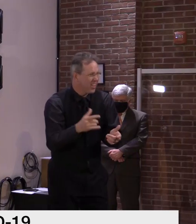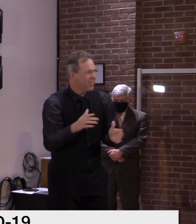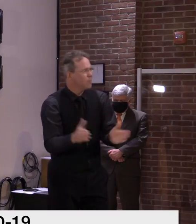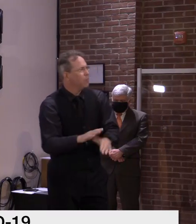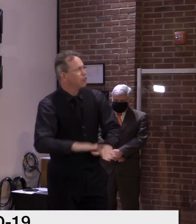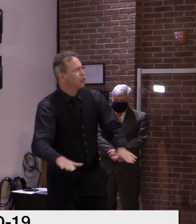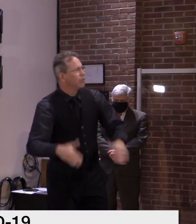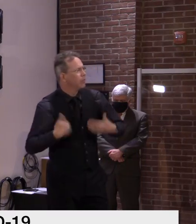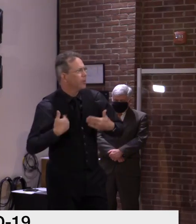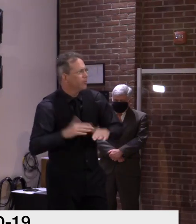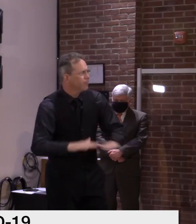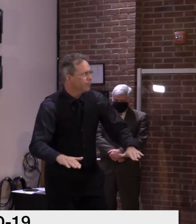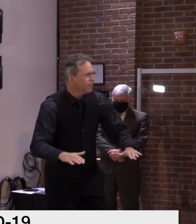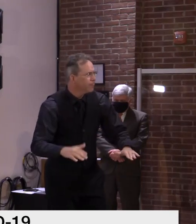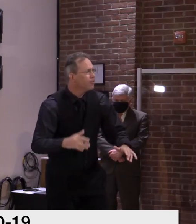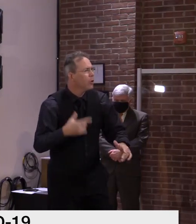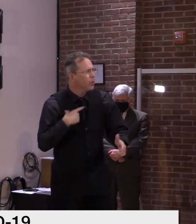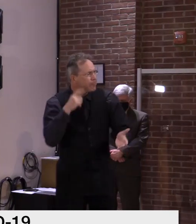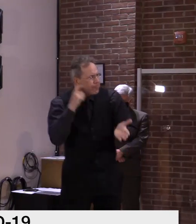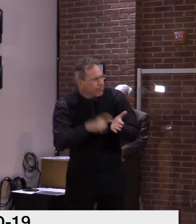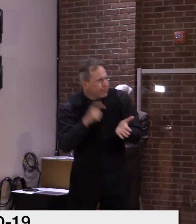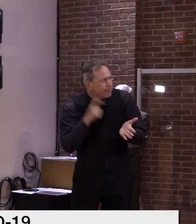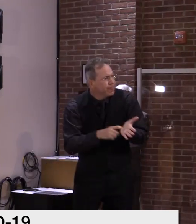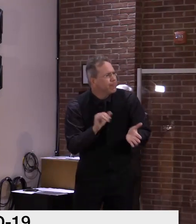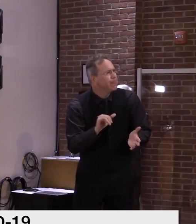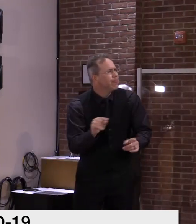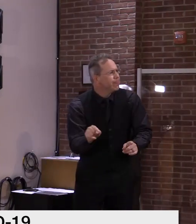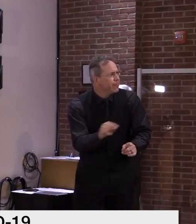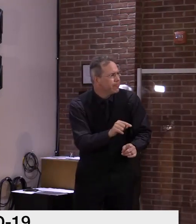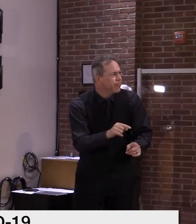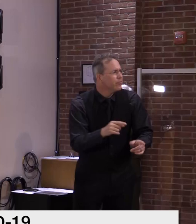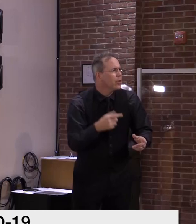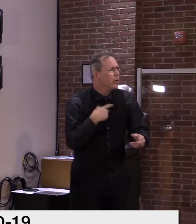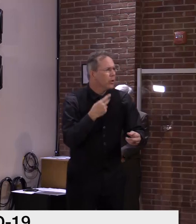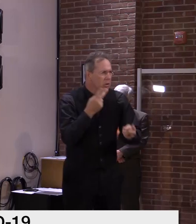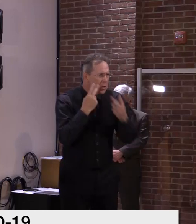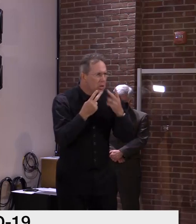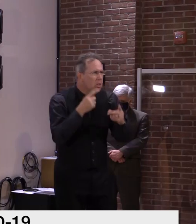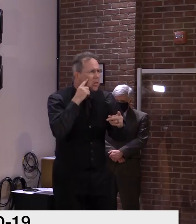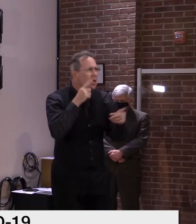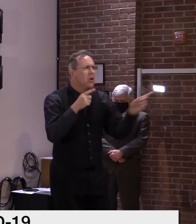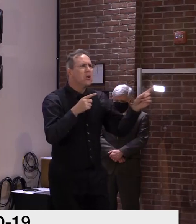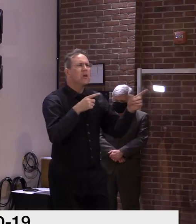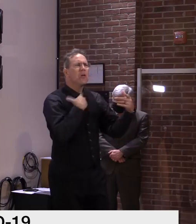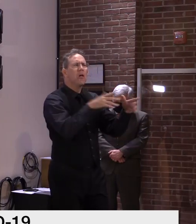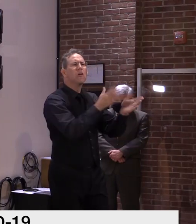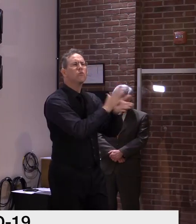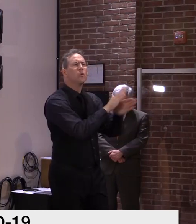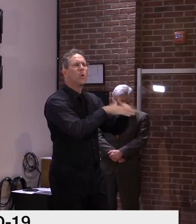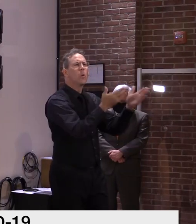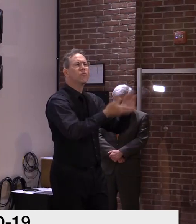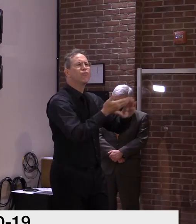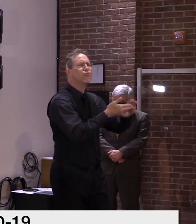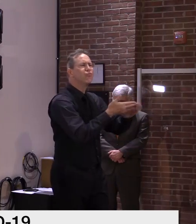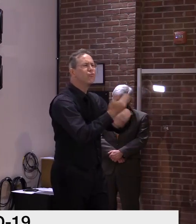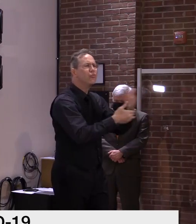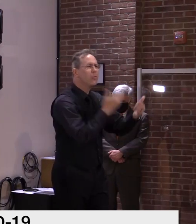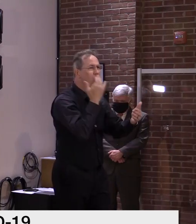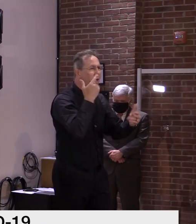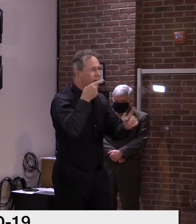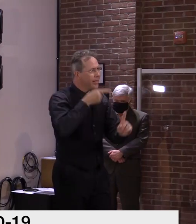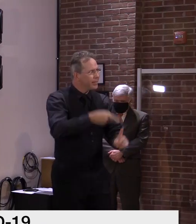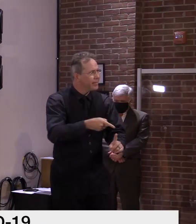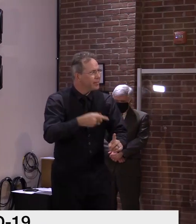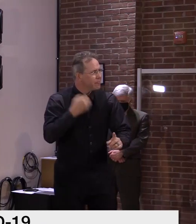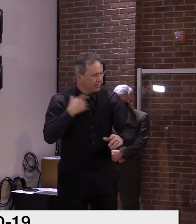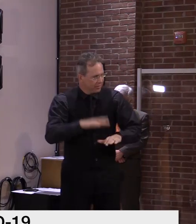one of the ways we kept talking about opening schools more and making sure we had our youngest kids in school was that